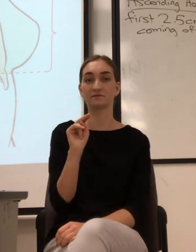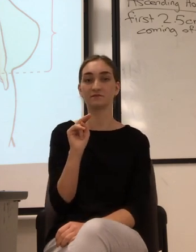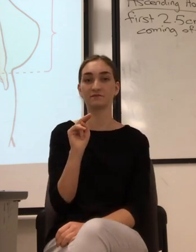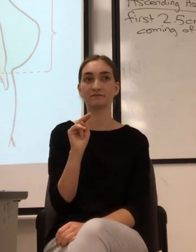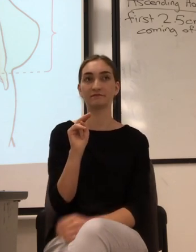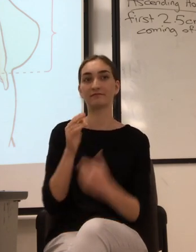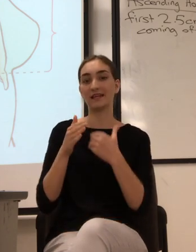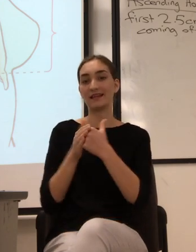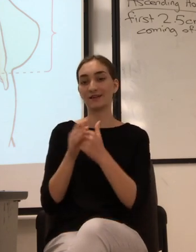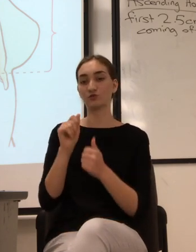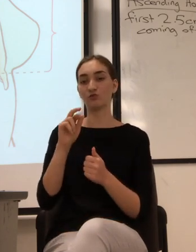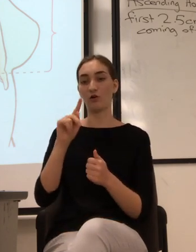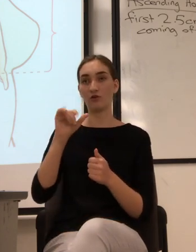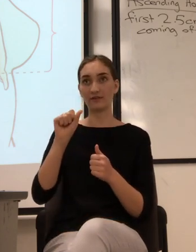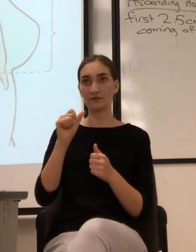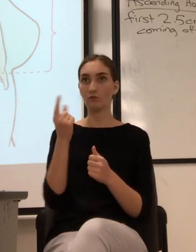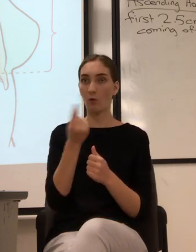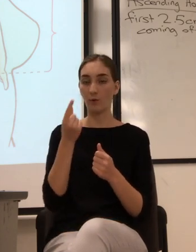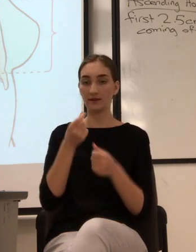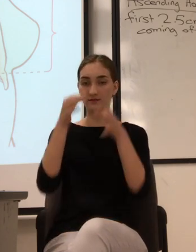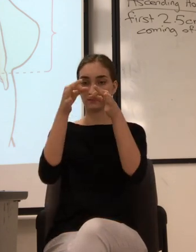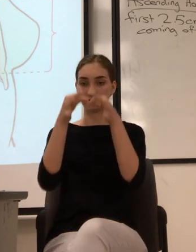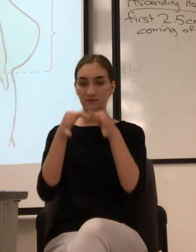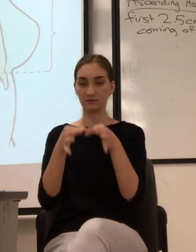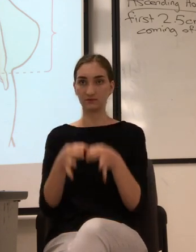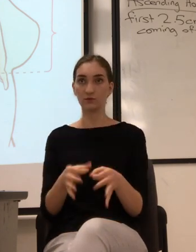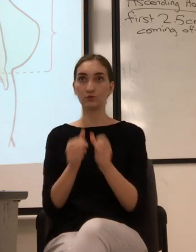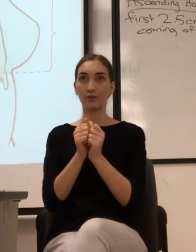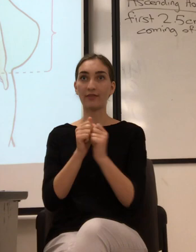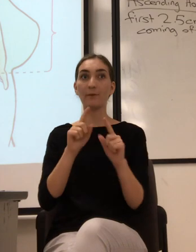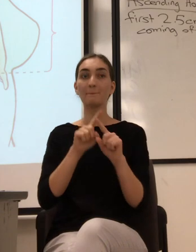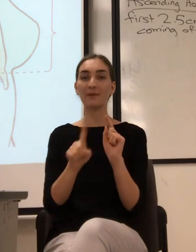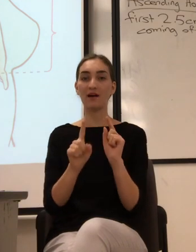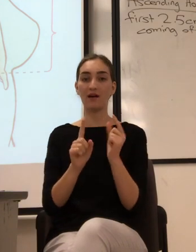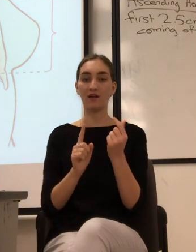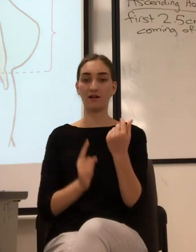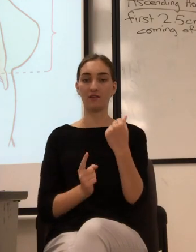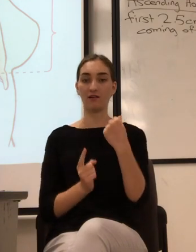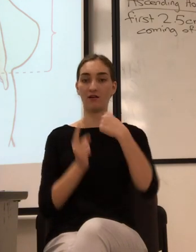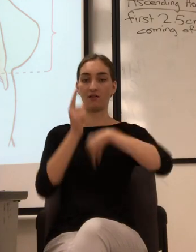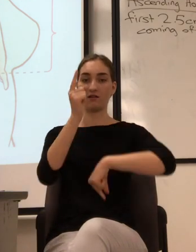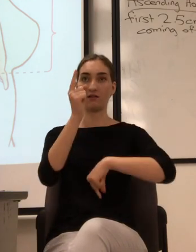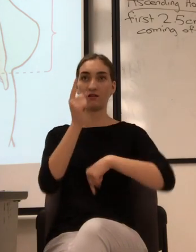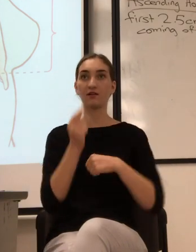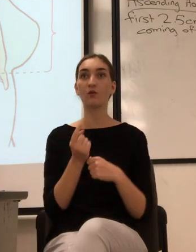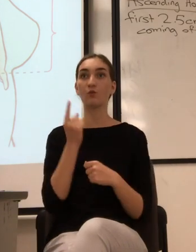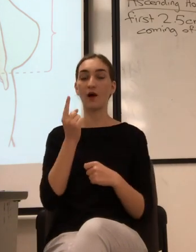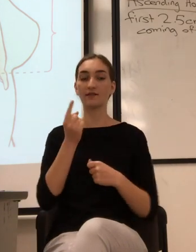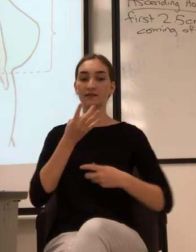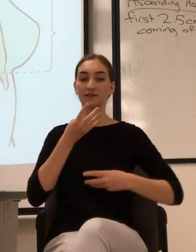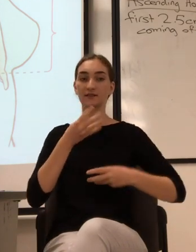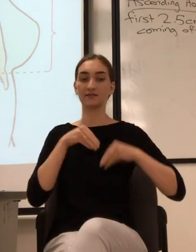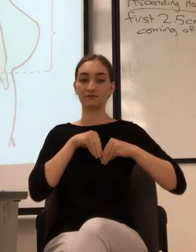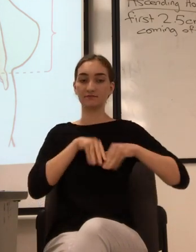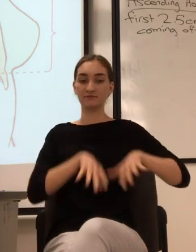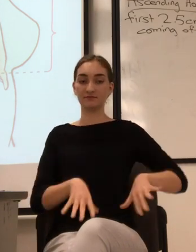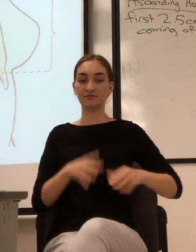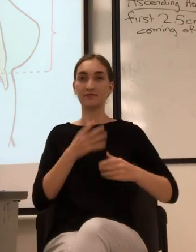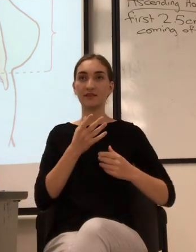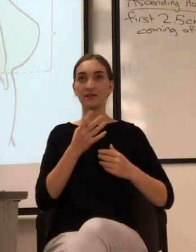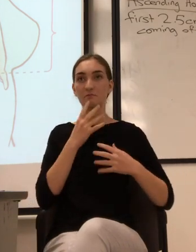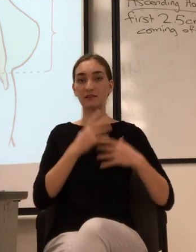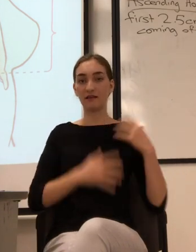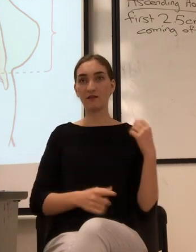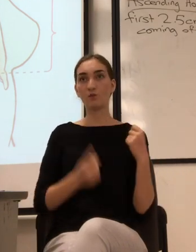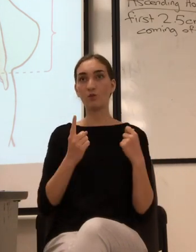Veins are next to arteries all the time, but blood is flowing in opposite directions. So, because one is distributing blood and one is returning blood. So in this big one,